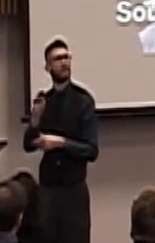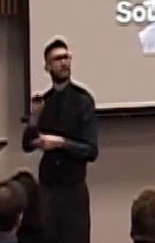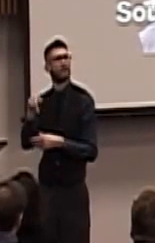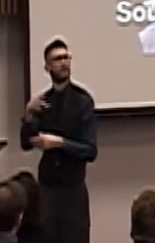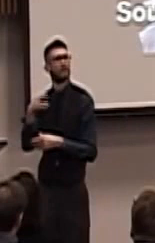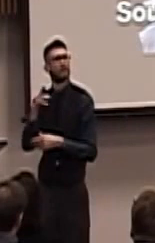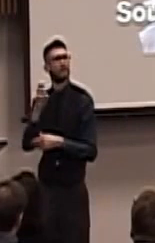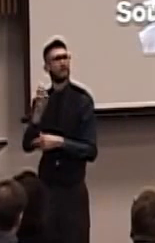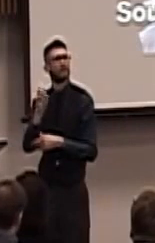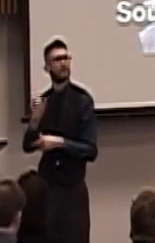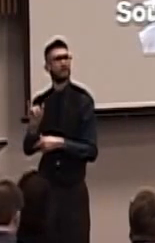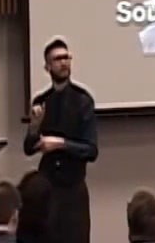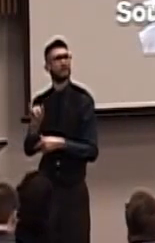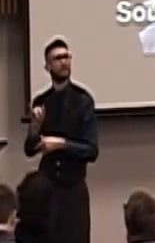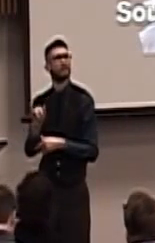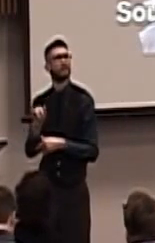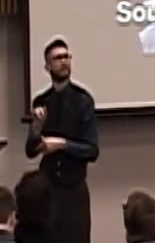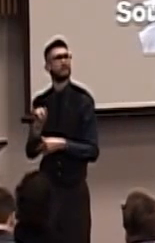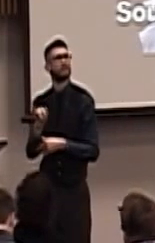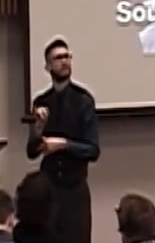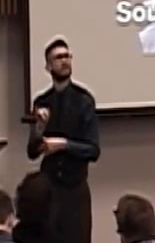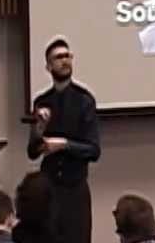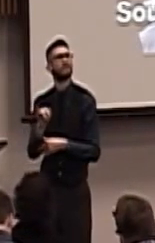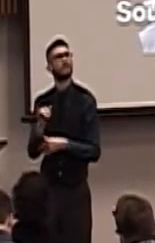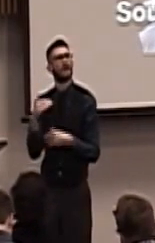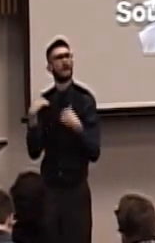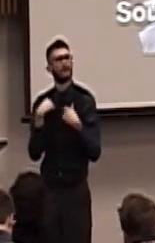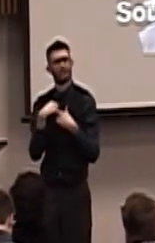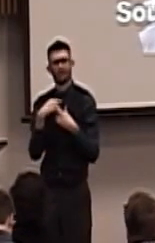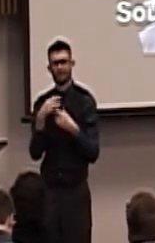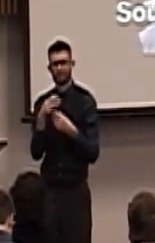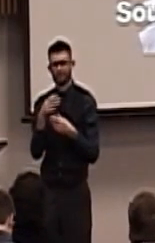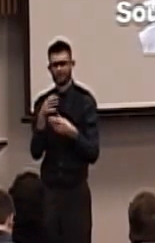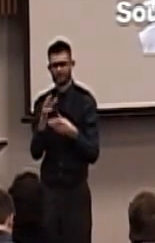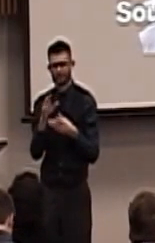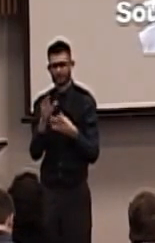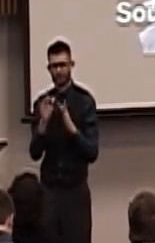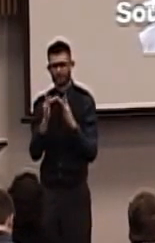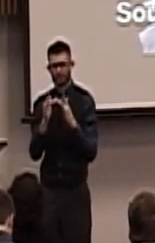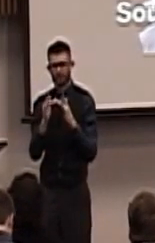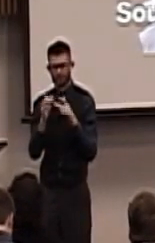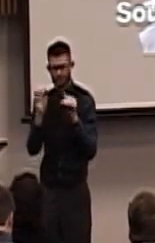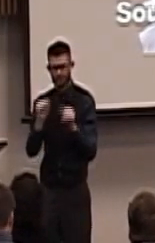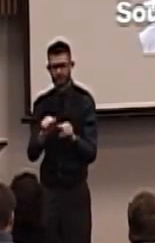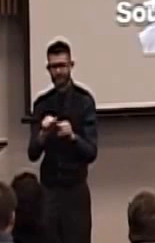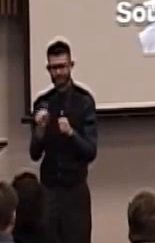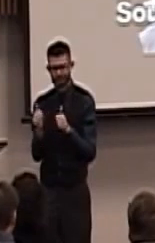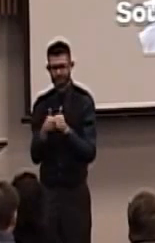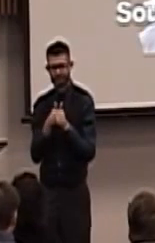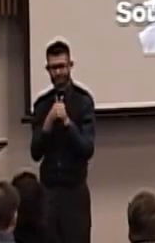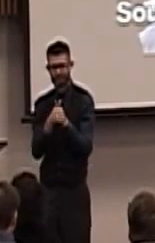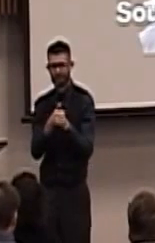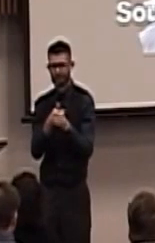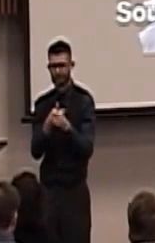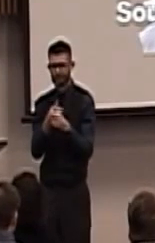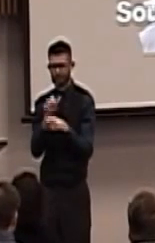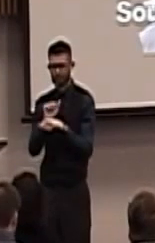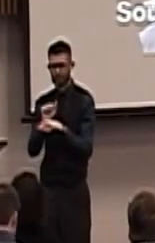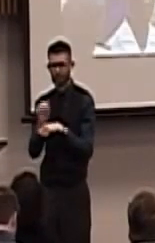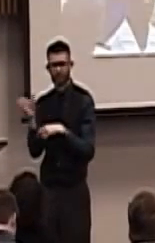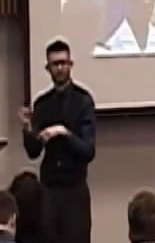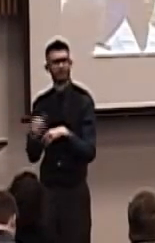there to keep up to date on the goings on with the work there. It's really, really